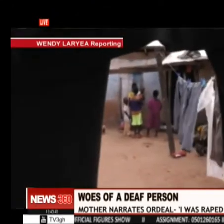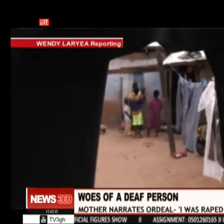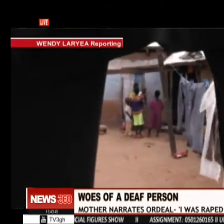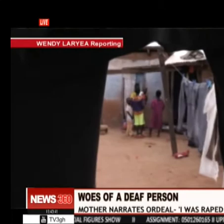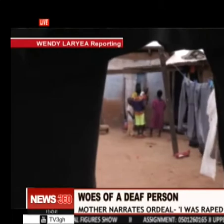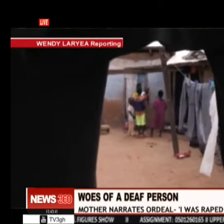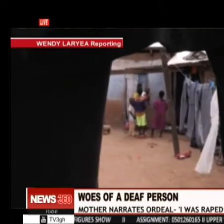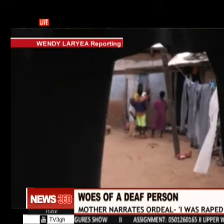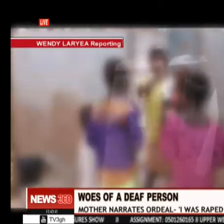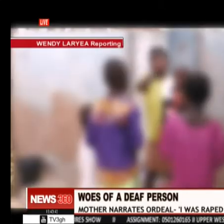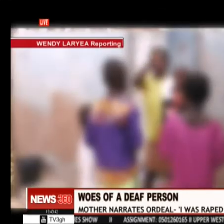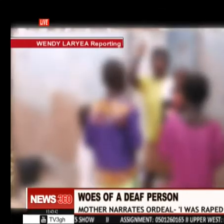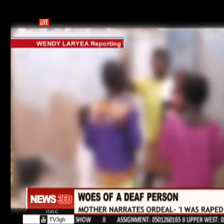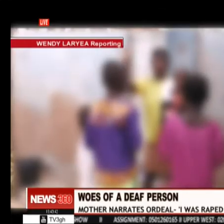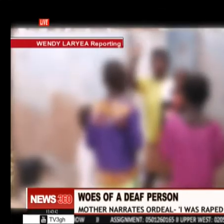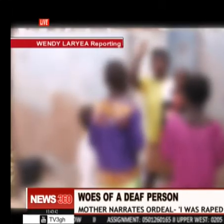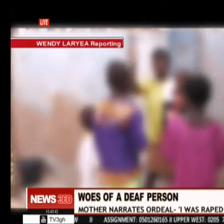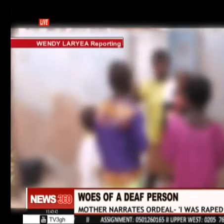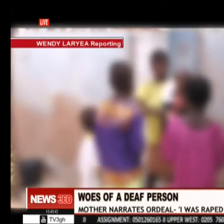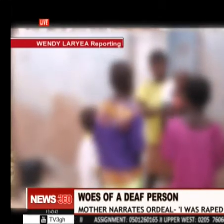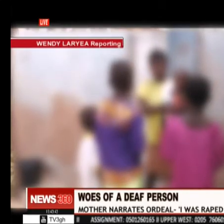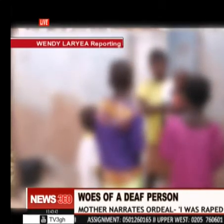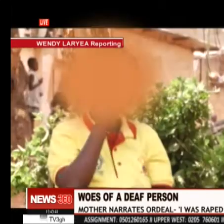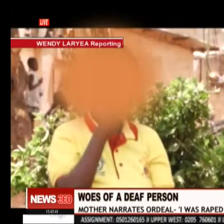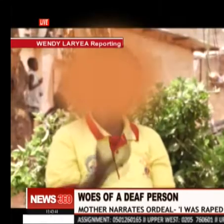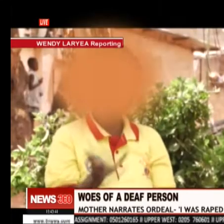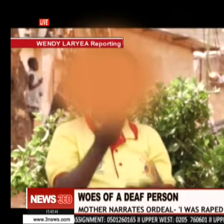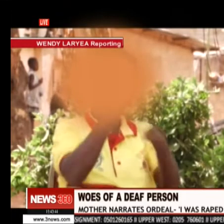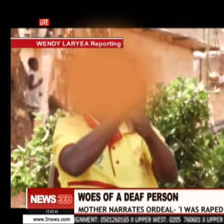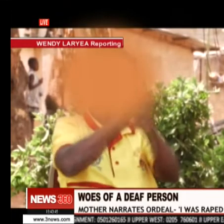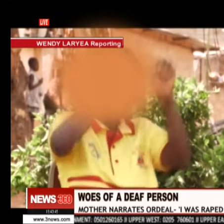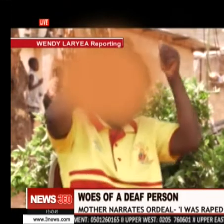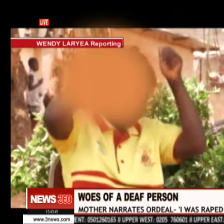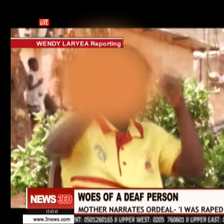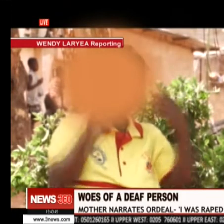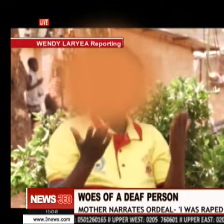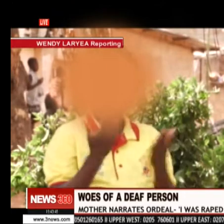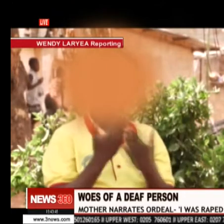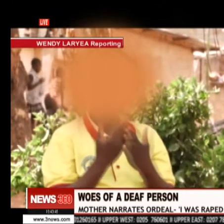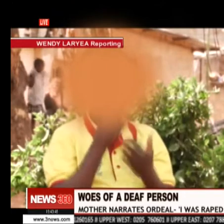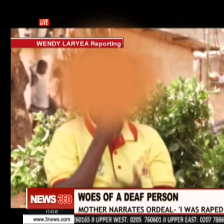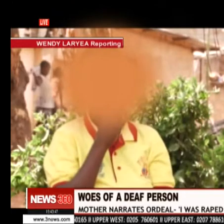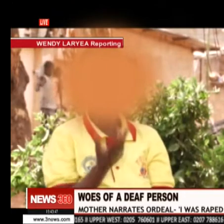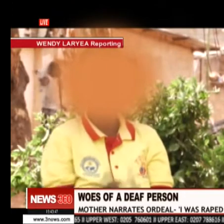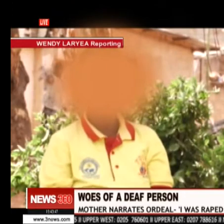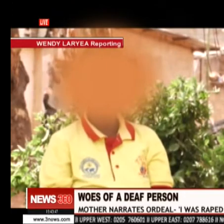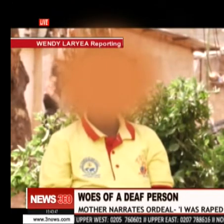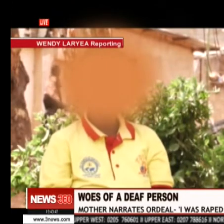i don't have money to take good care of them i'm not doing anything i don't have money i go to people's houses